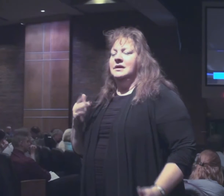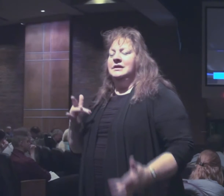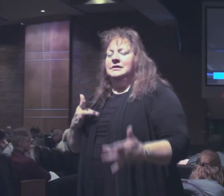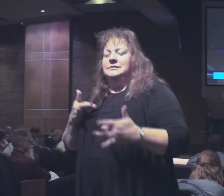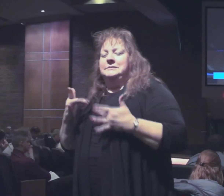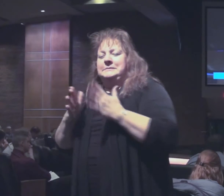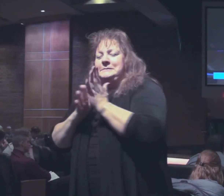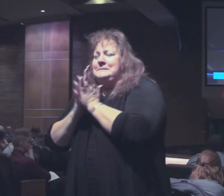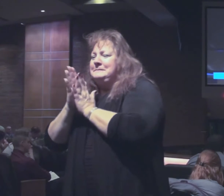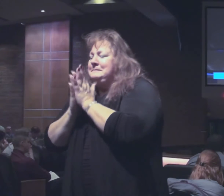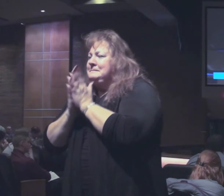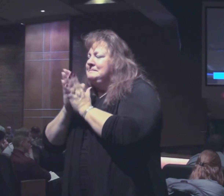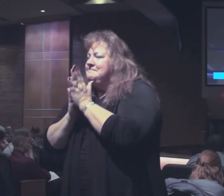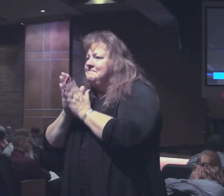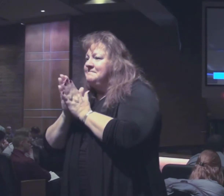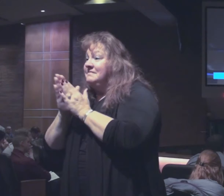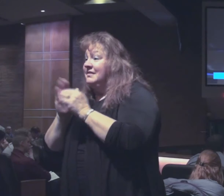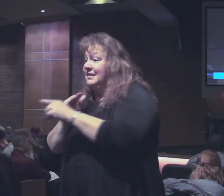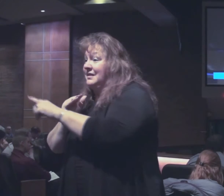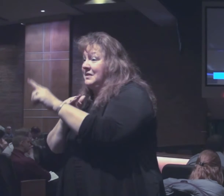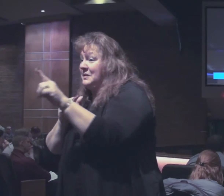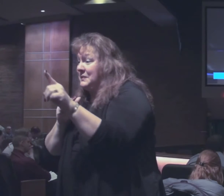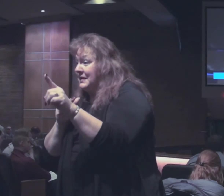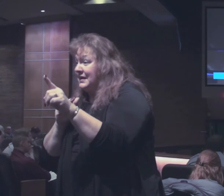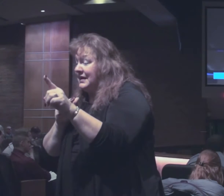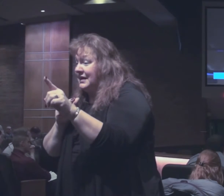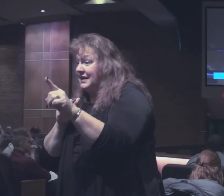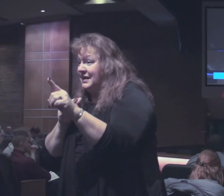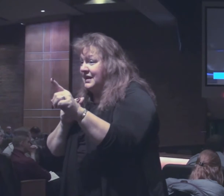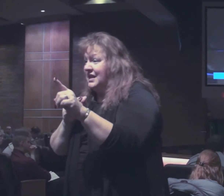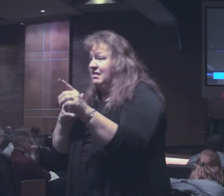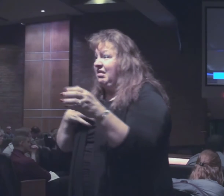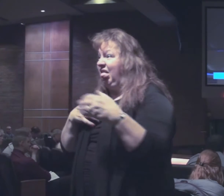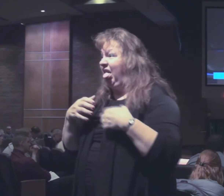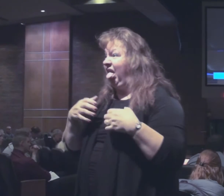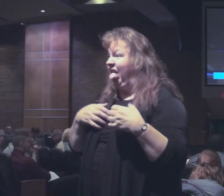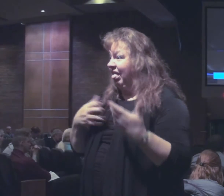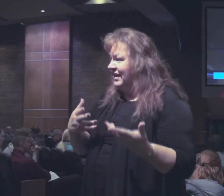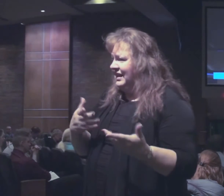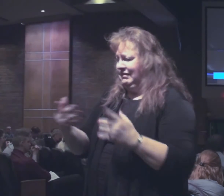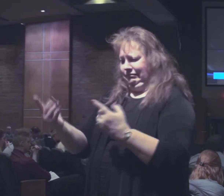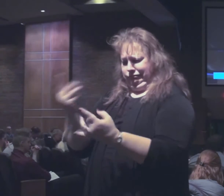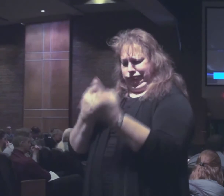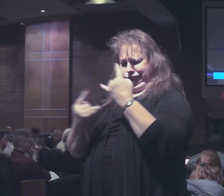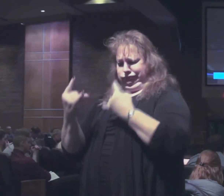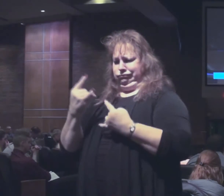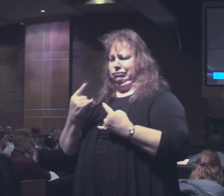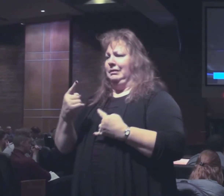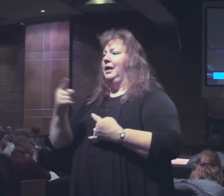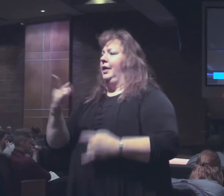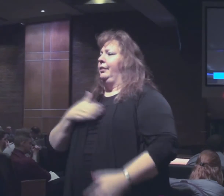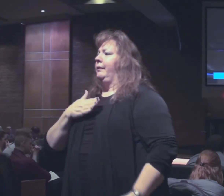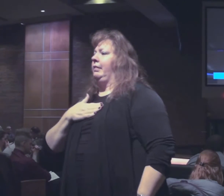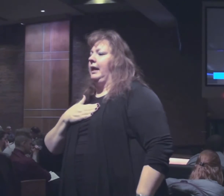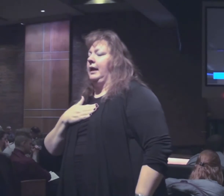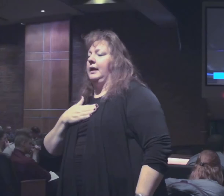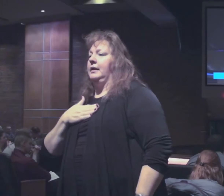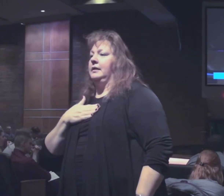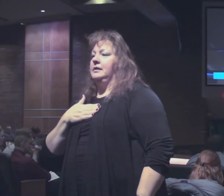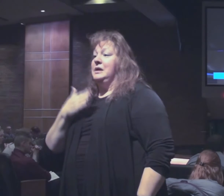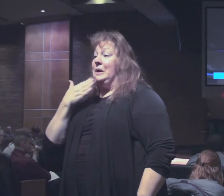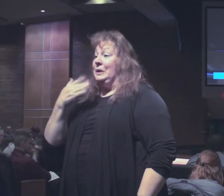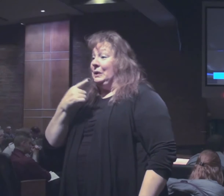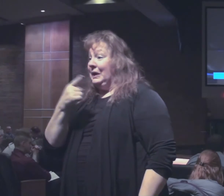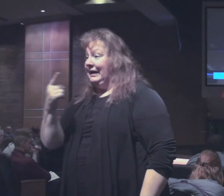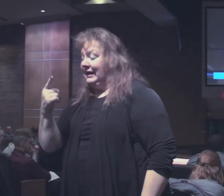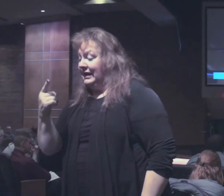and gladness than when their grain and new wine abound. Those attacking him, oh, they're glad when everything's going